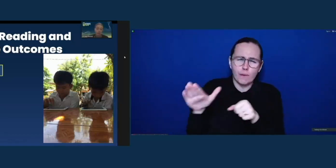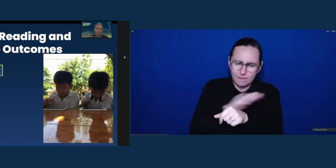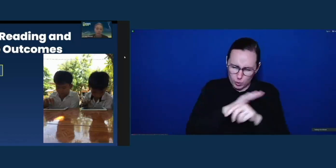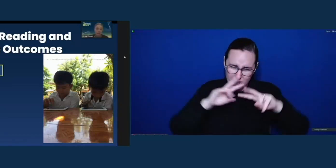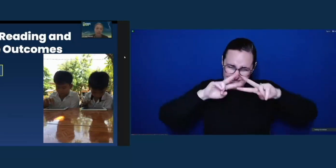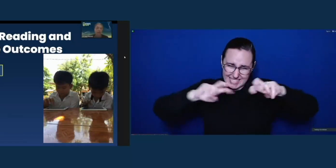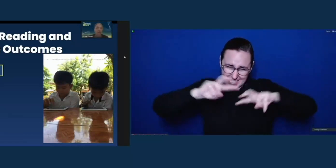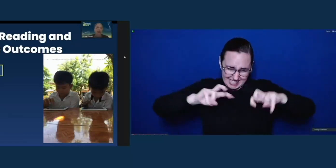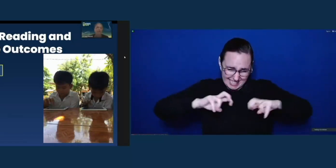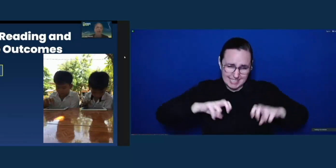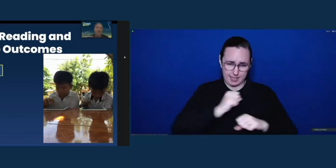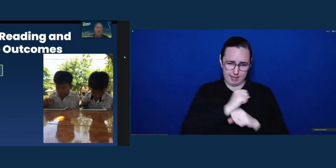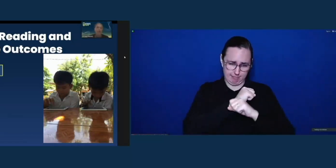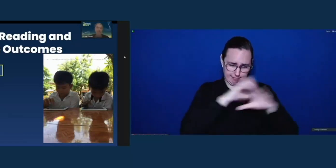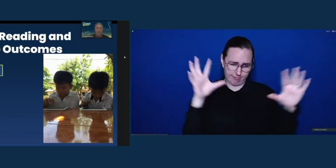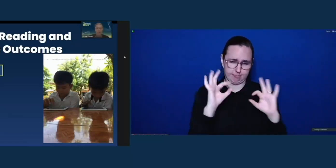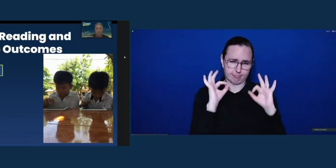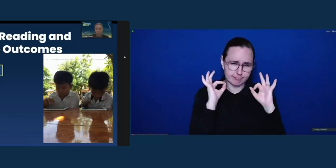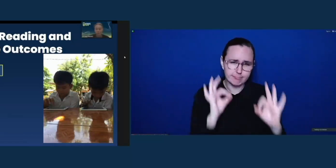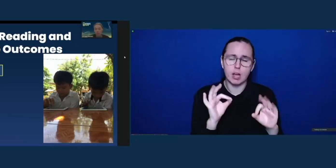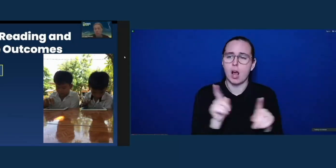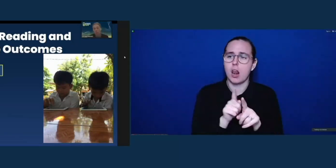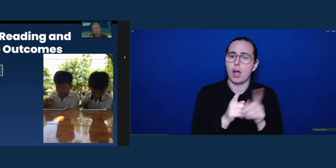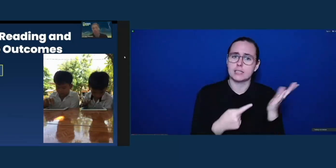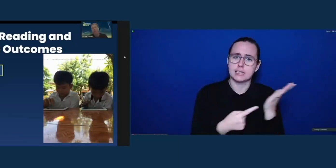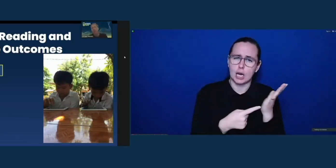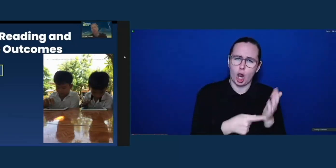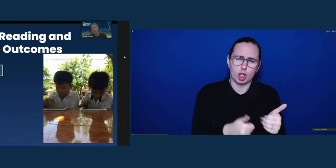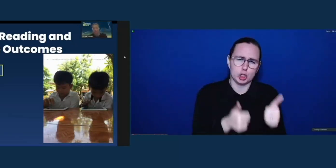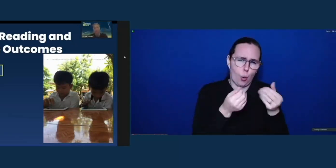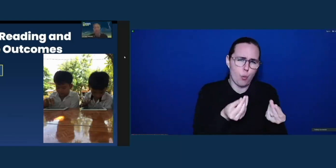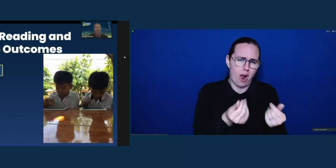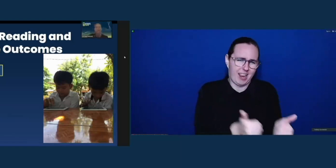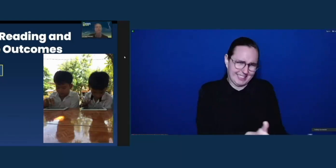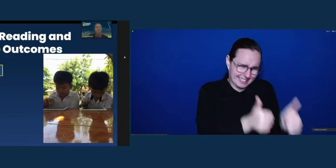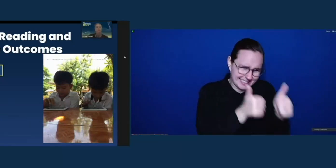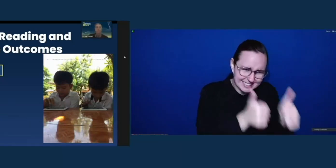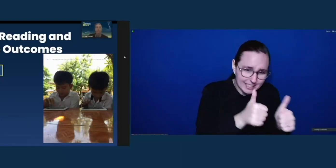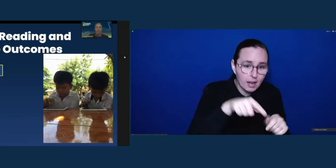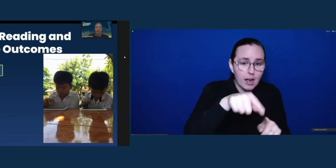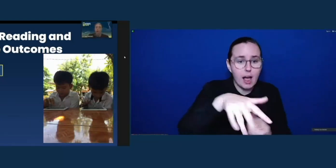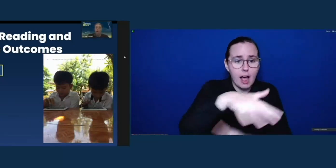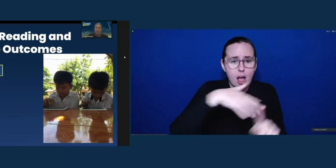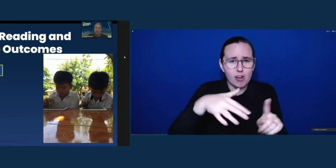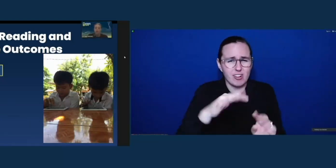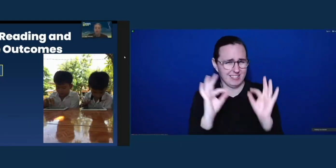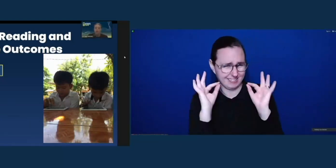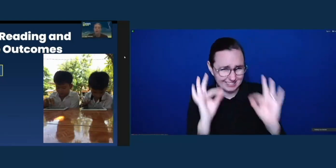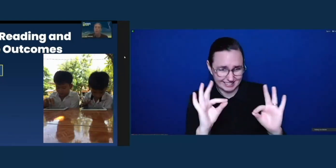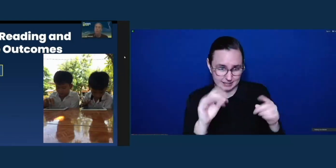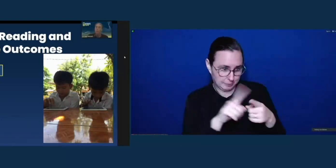specific context, and that all the interventions, including all the training materials, are fully